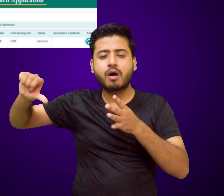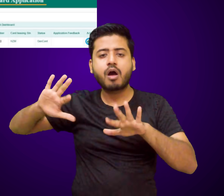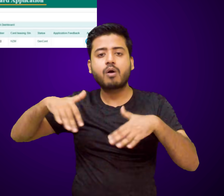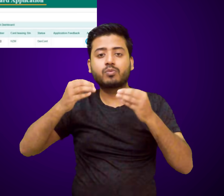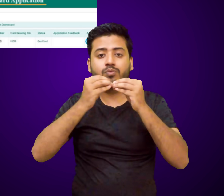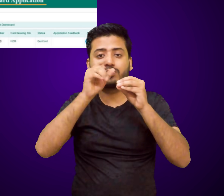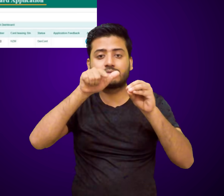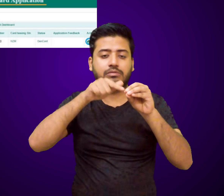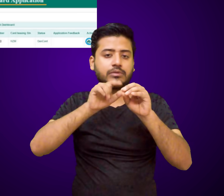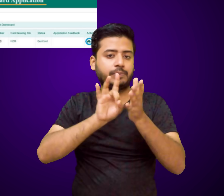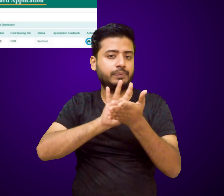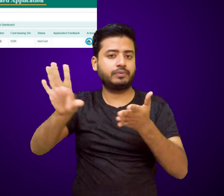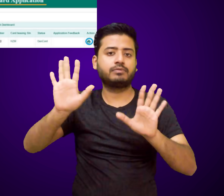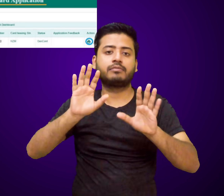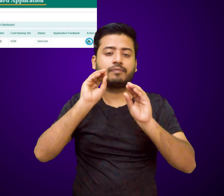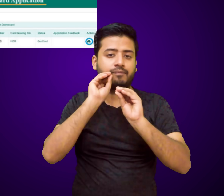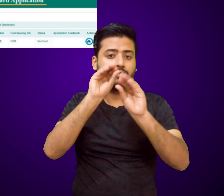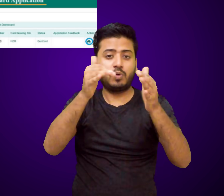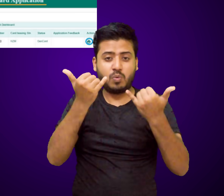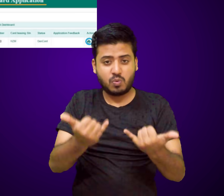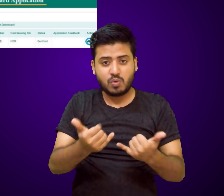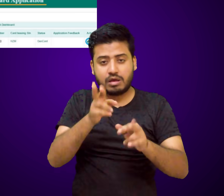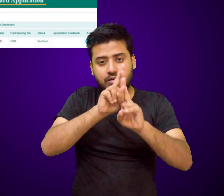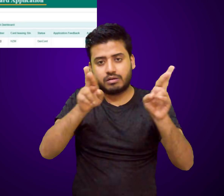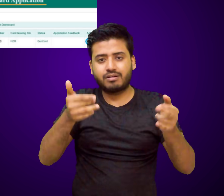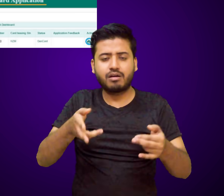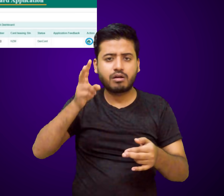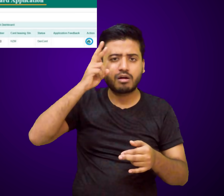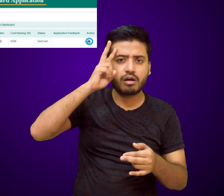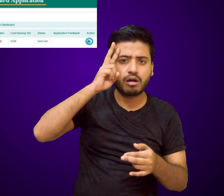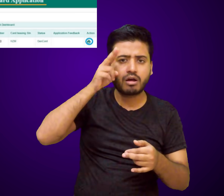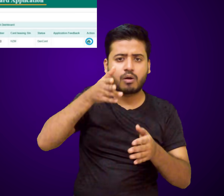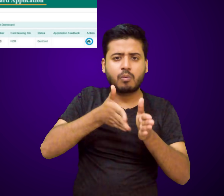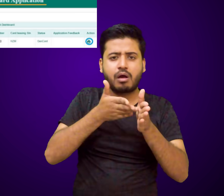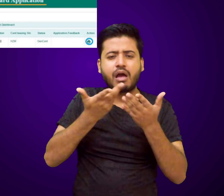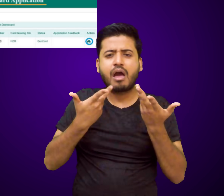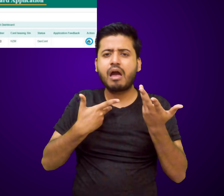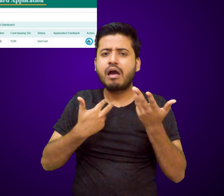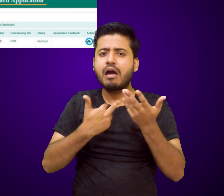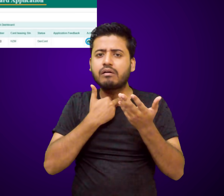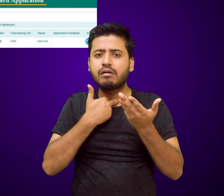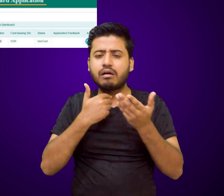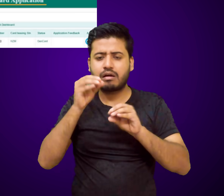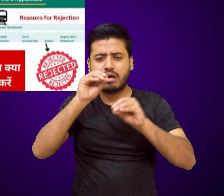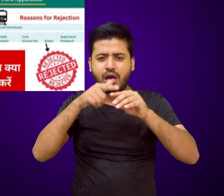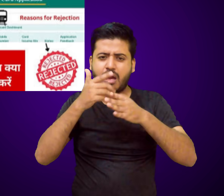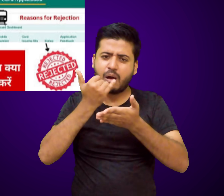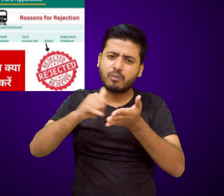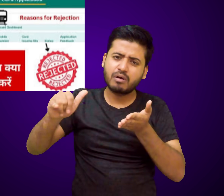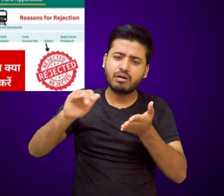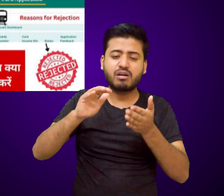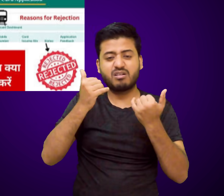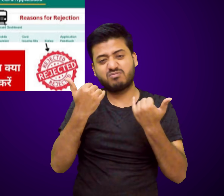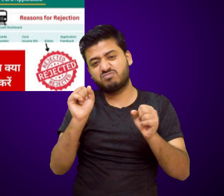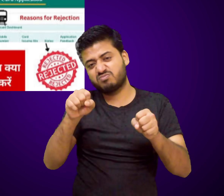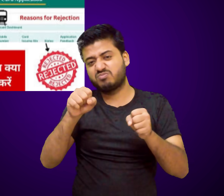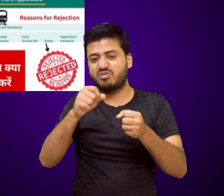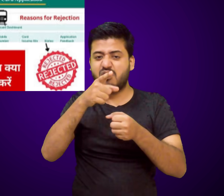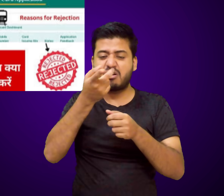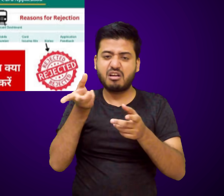for persons with blindness, orthopedic handicaps, intellectual disabilities, and speech and hearing impairments, often including